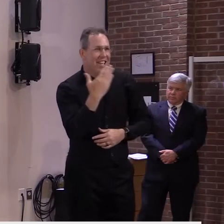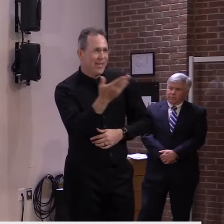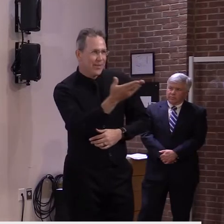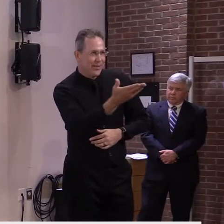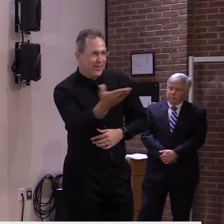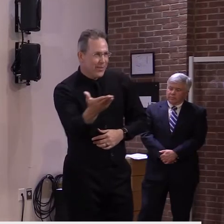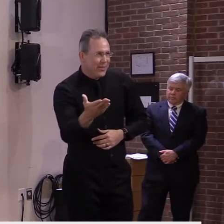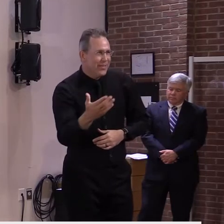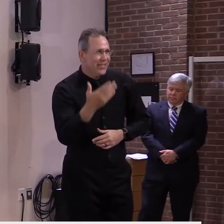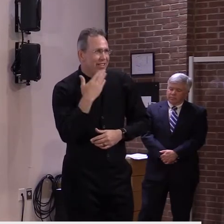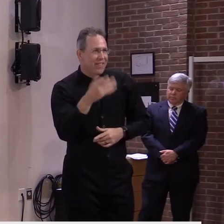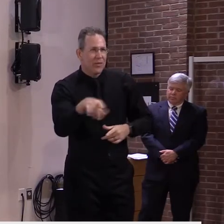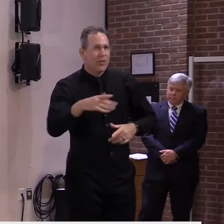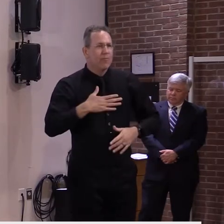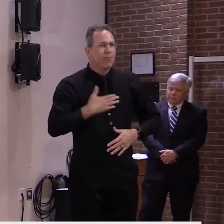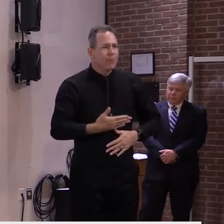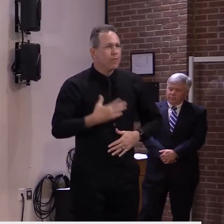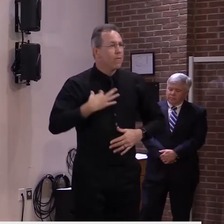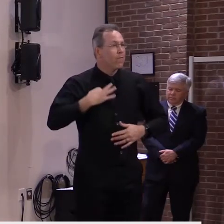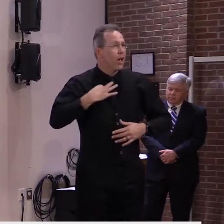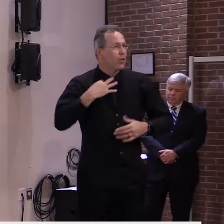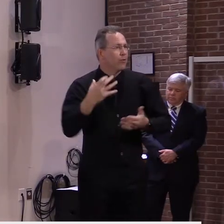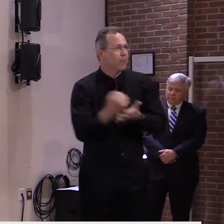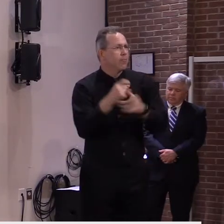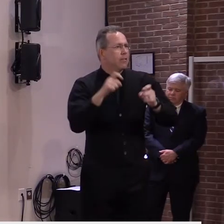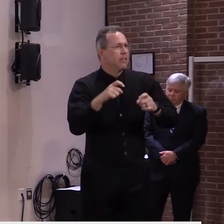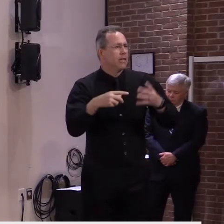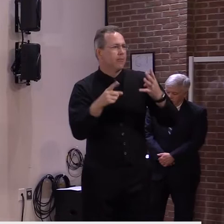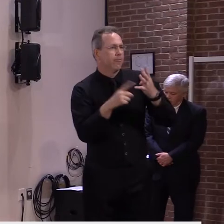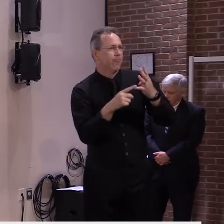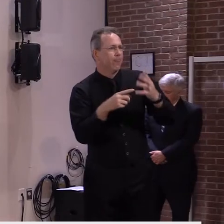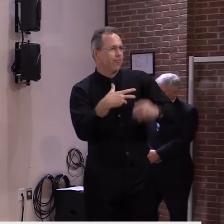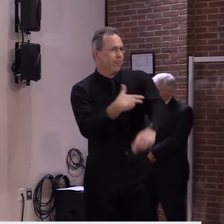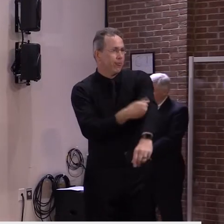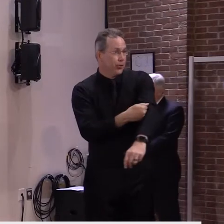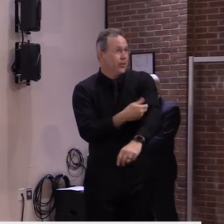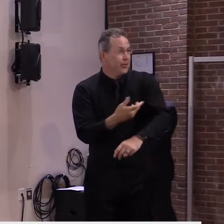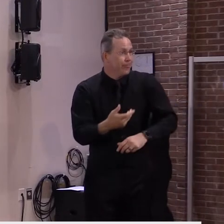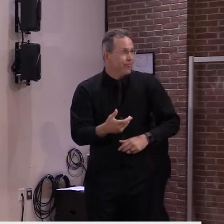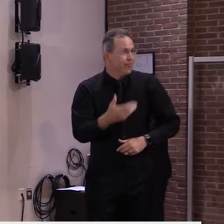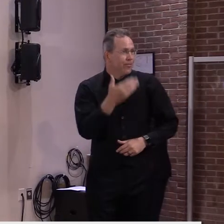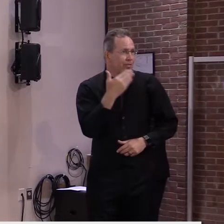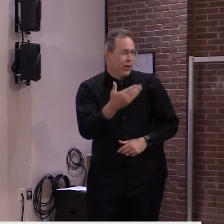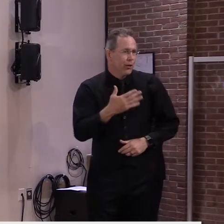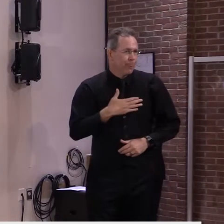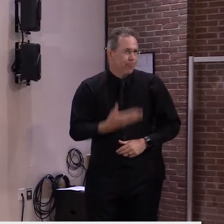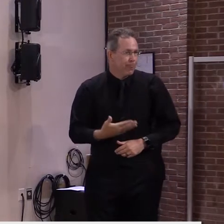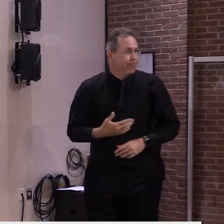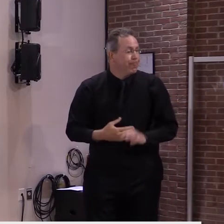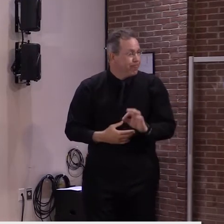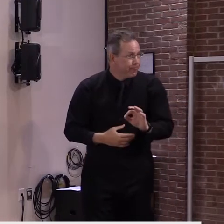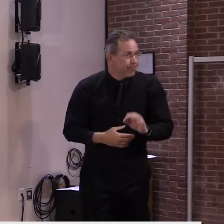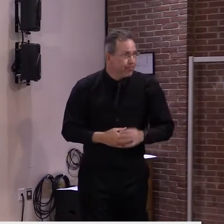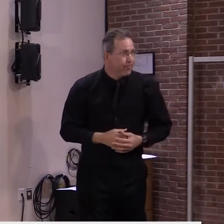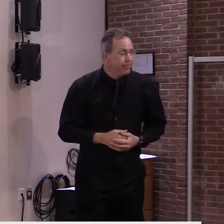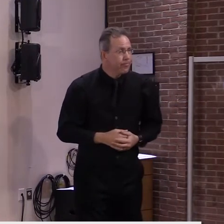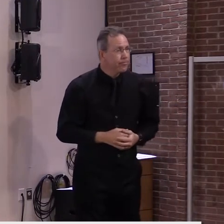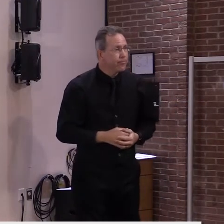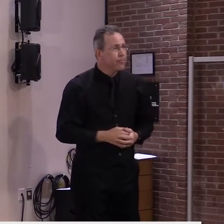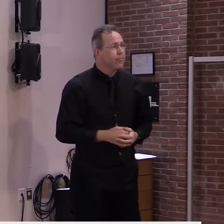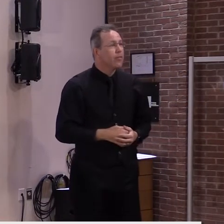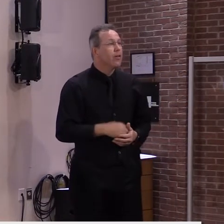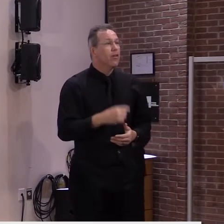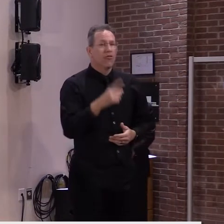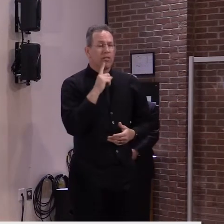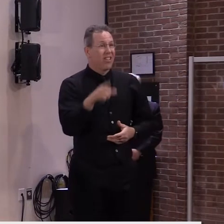chose to volunteer for an early vaccine trial and enhance our knowledge about vaccine performance, both